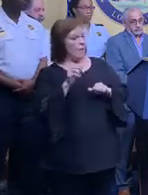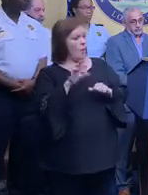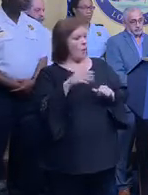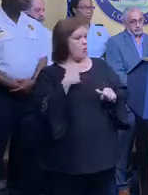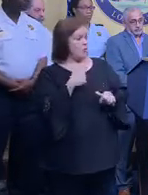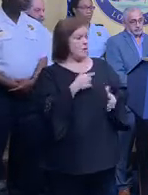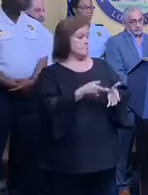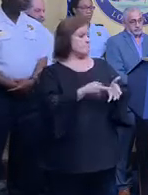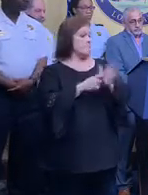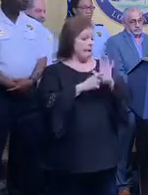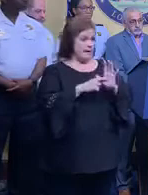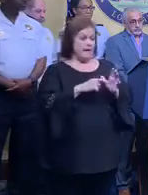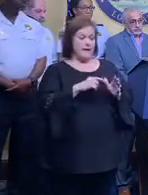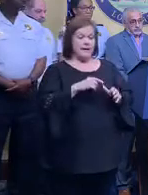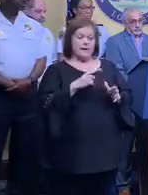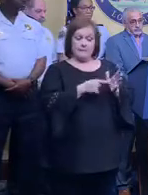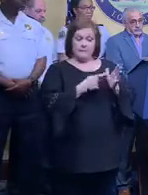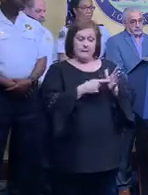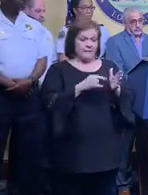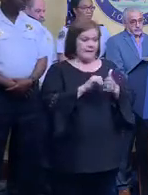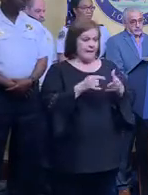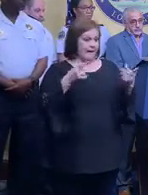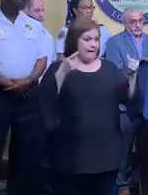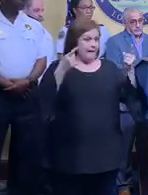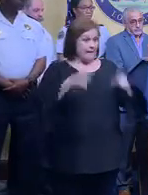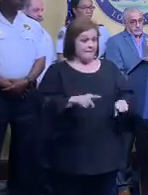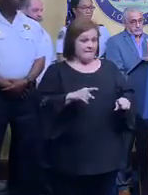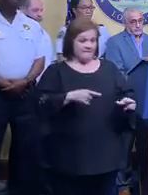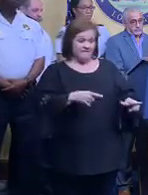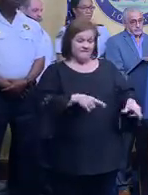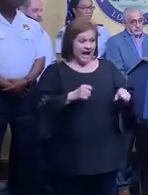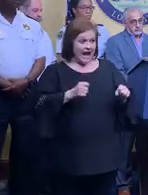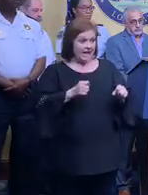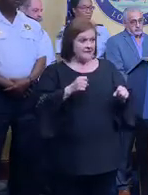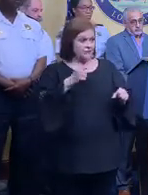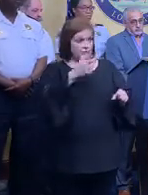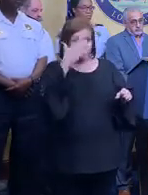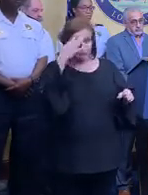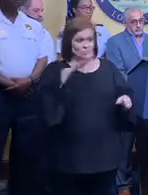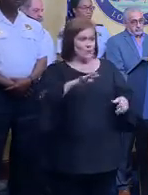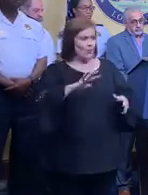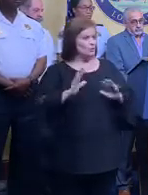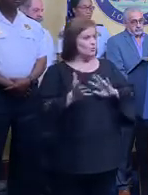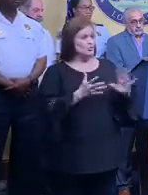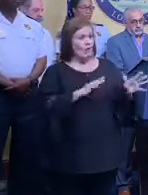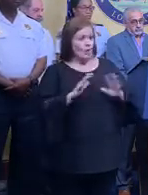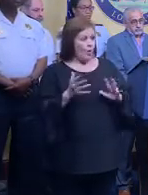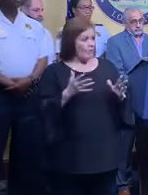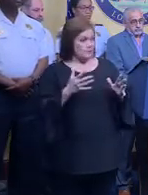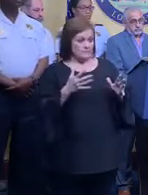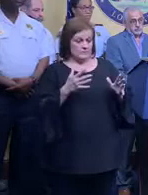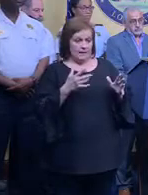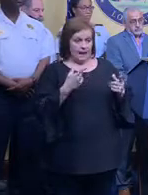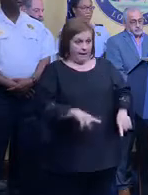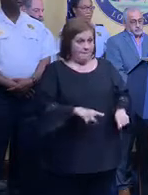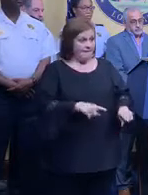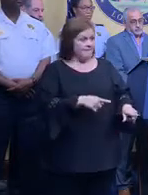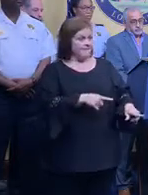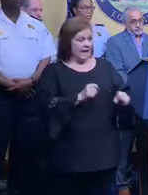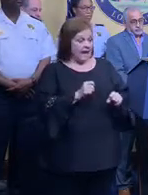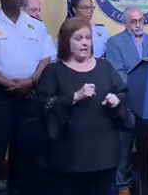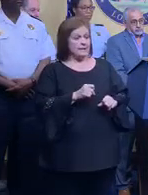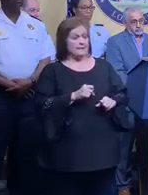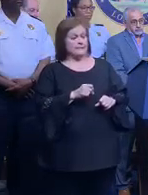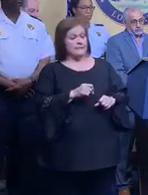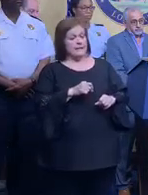events are fast, they come quick, and whether or not they're going to be slow moving once they get here. We're looking at all of this, and based